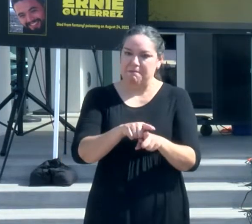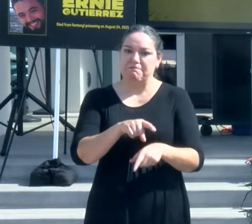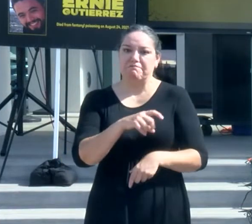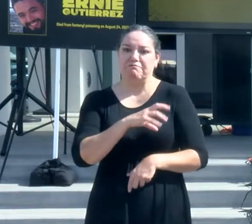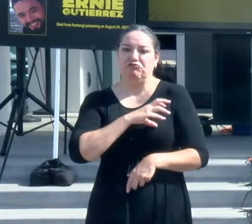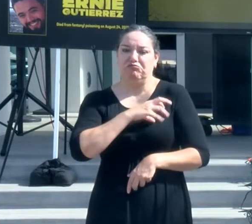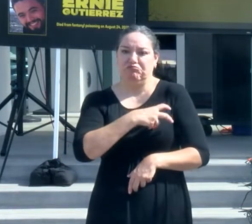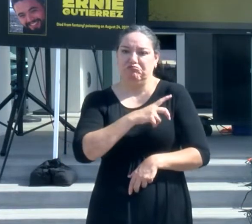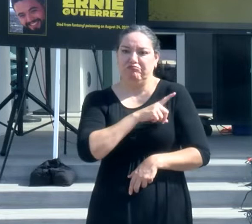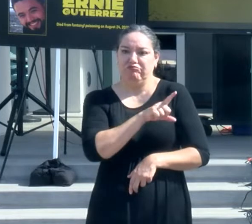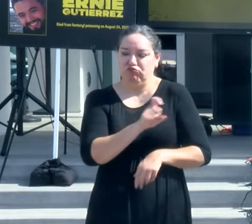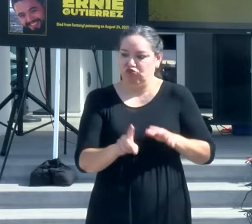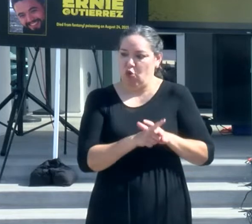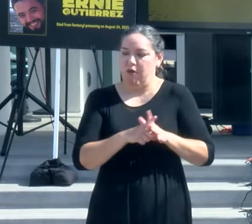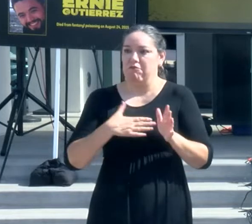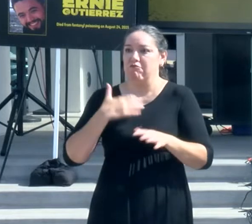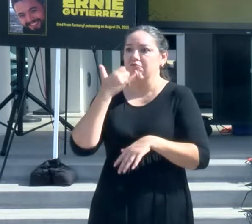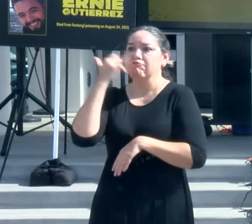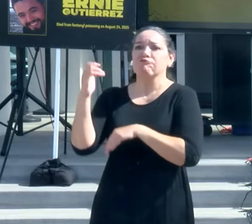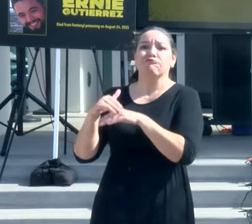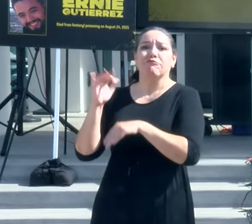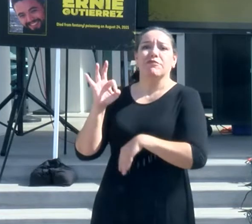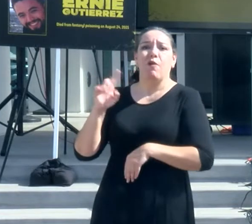call on August 24th.